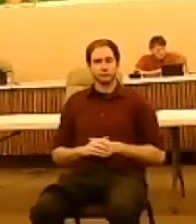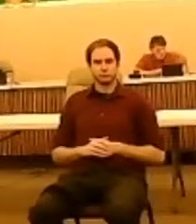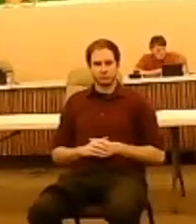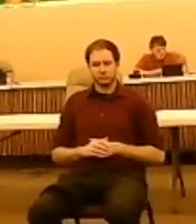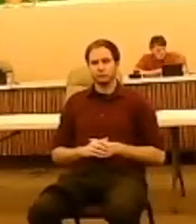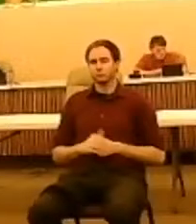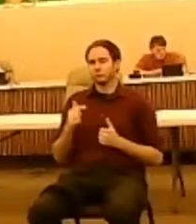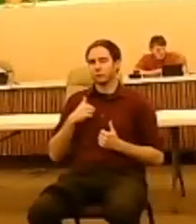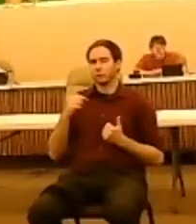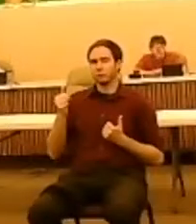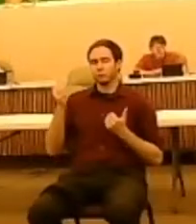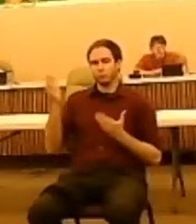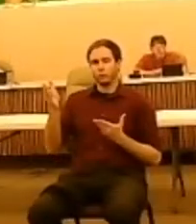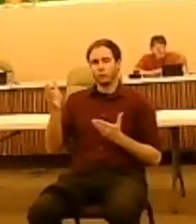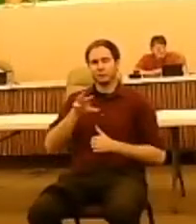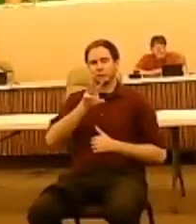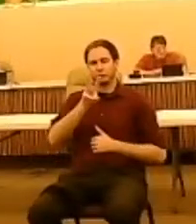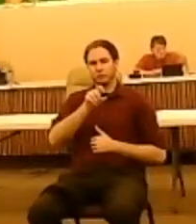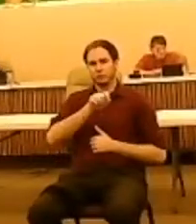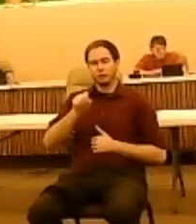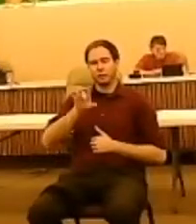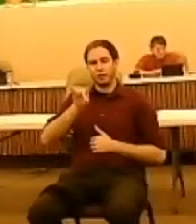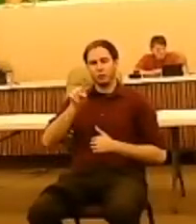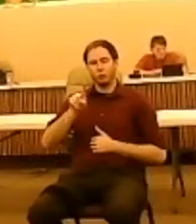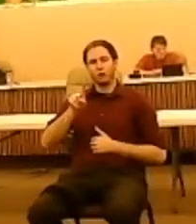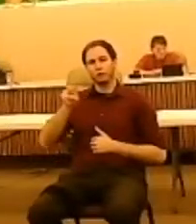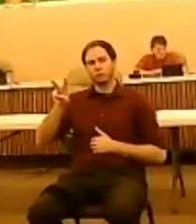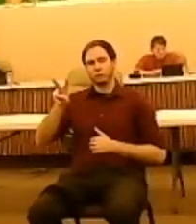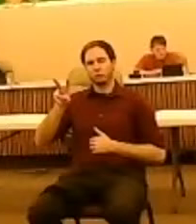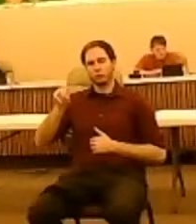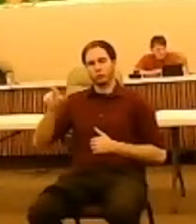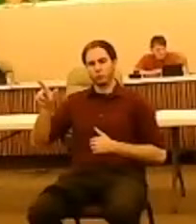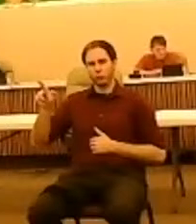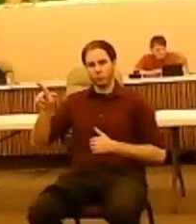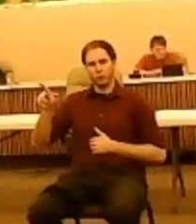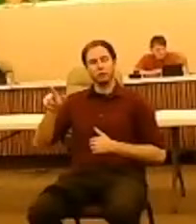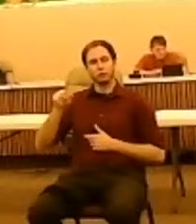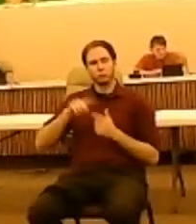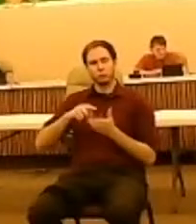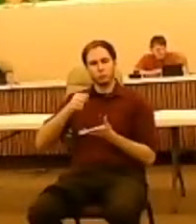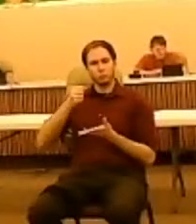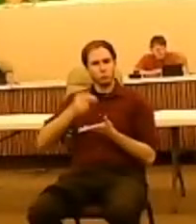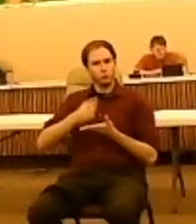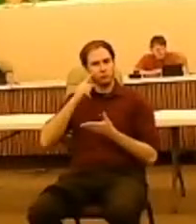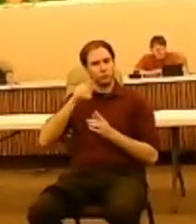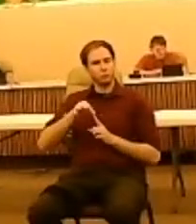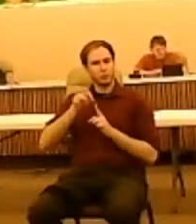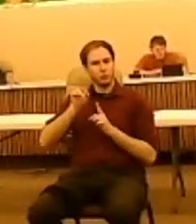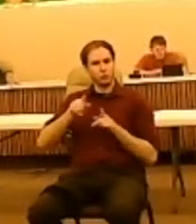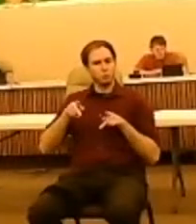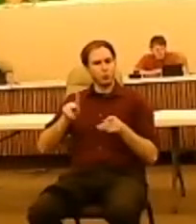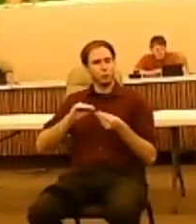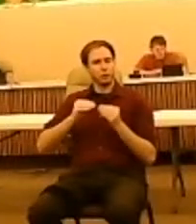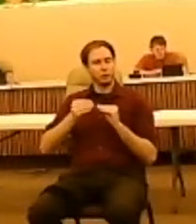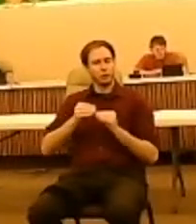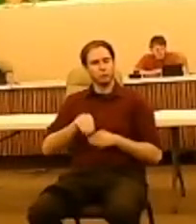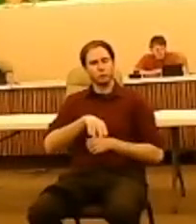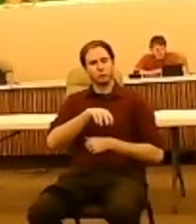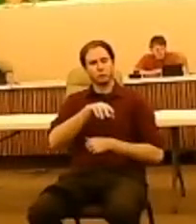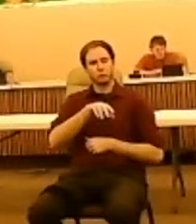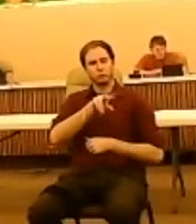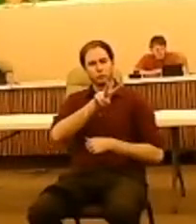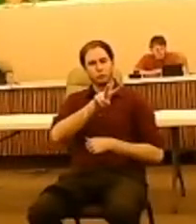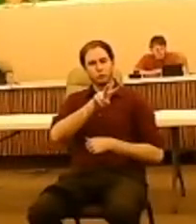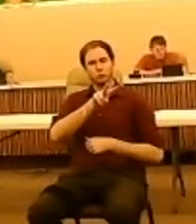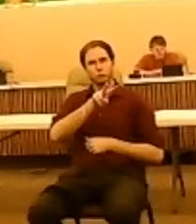Fellow board members, I have Resolution 6-81, 2021 to approve special use permit number